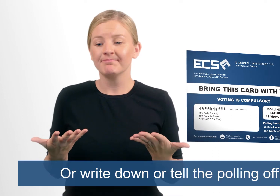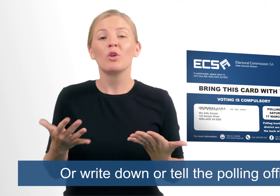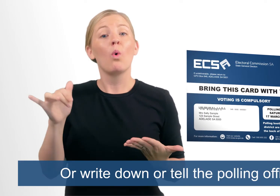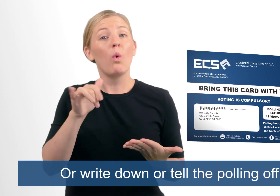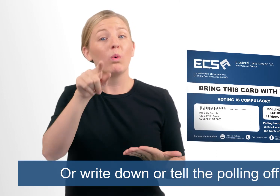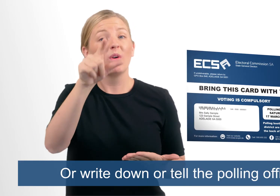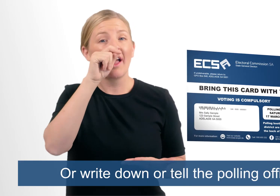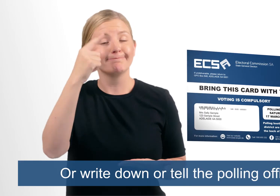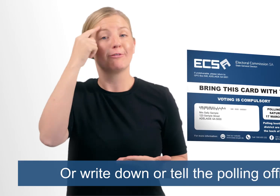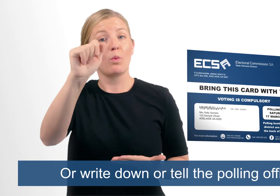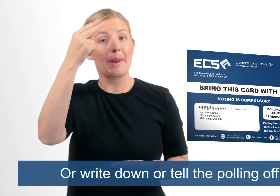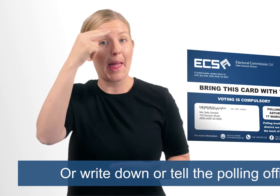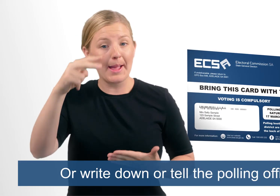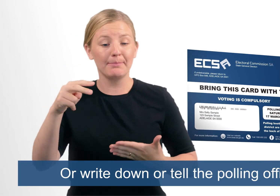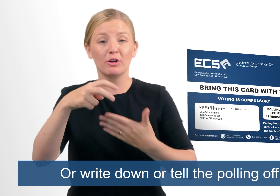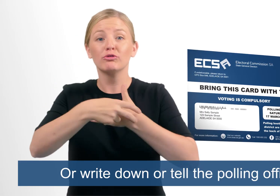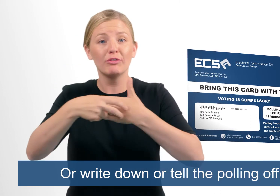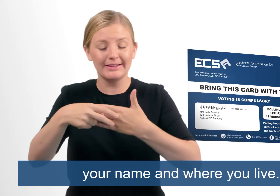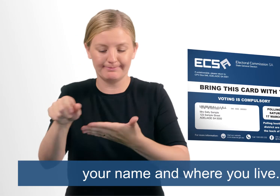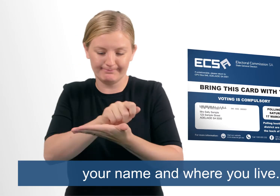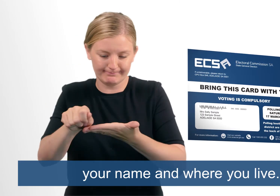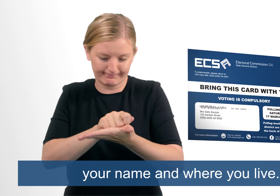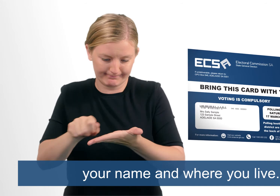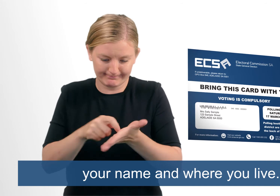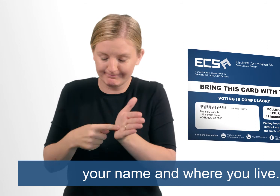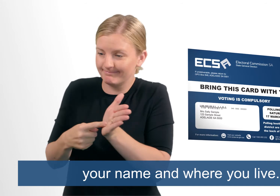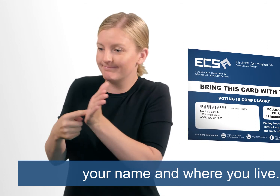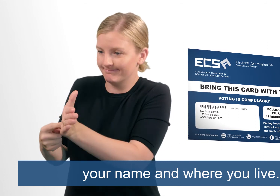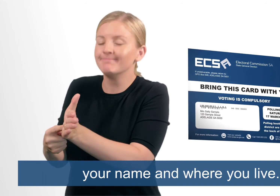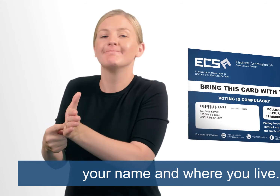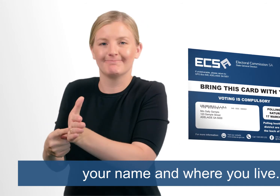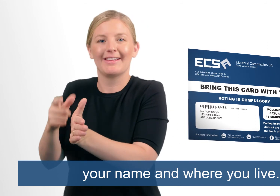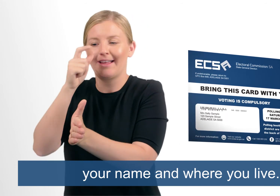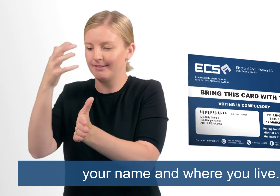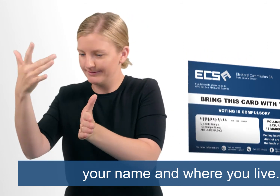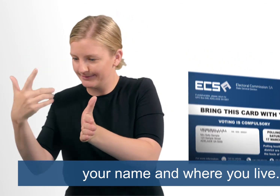Or write down or tell the polling officer your name and where you live.